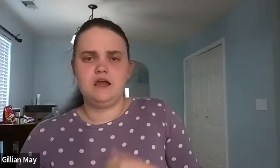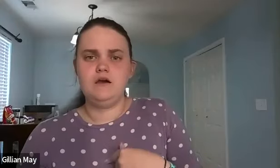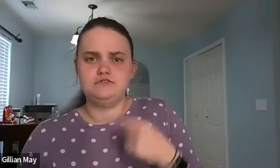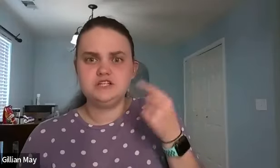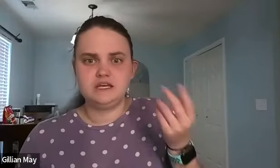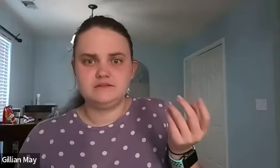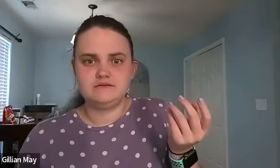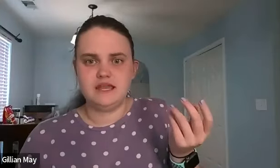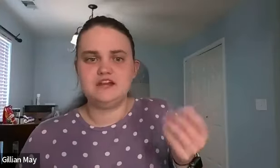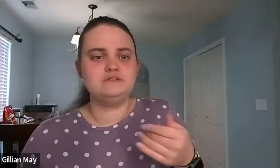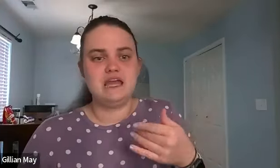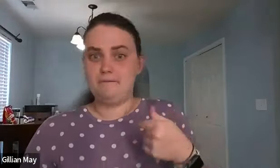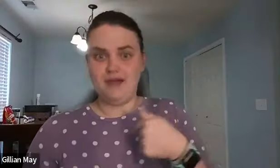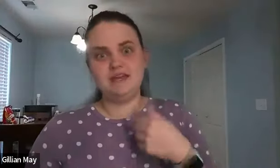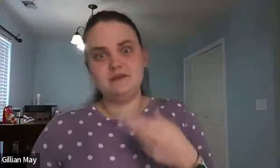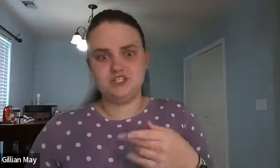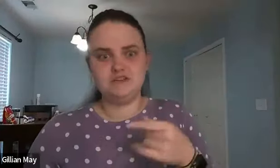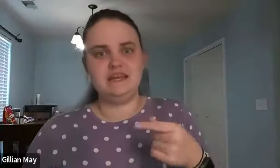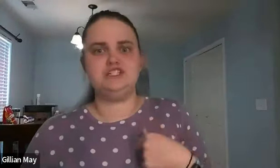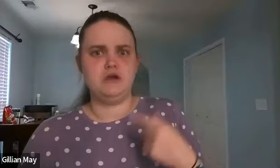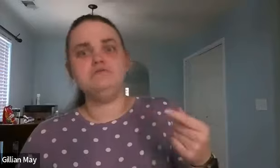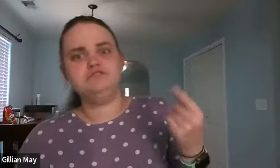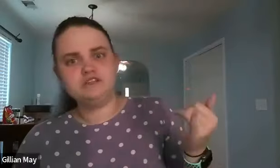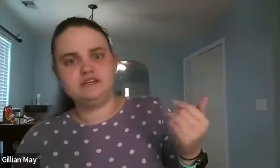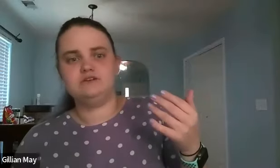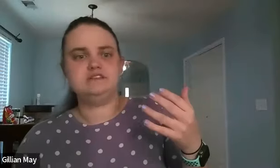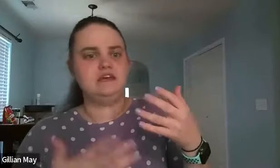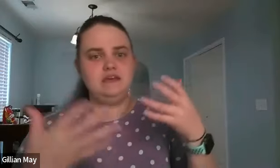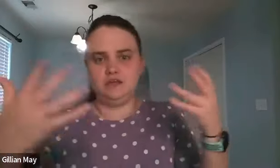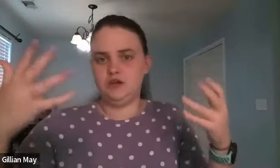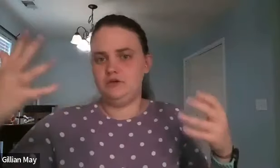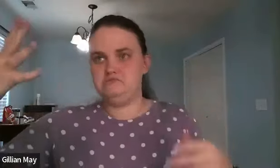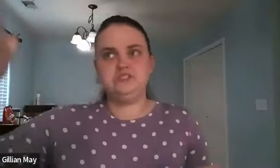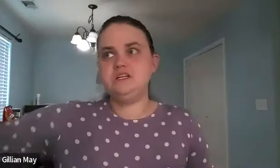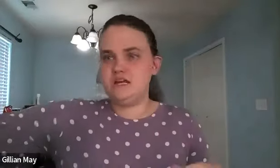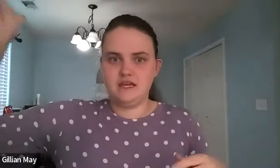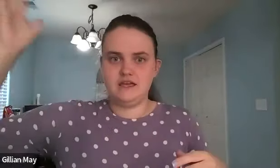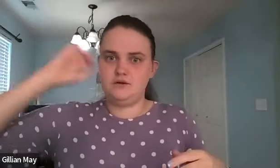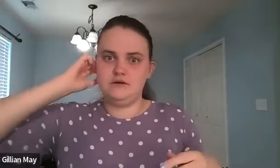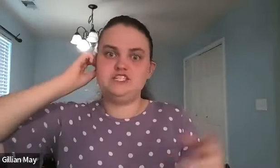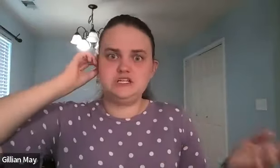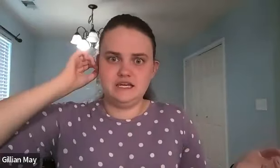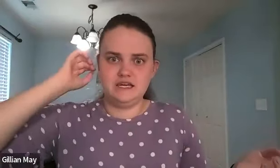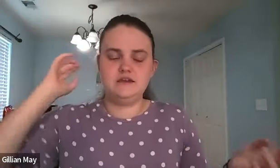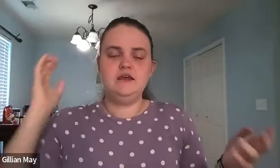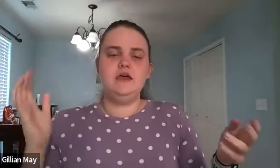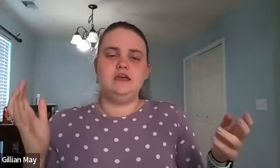oh, Gillian. Like, I don't say, my name is Gillian. I just go, oh, Gillian. Or I'll say, Gillian, or it's Gillian.